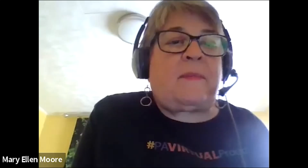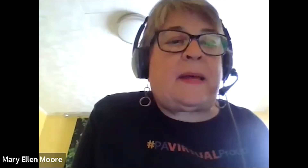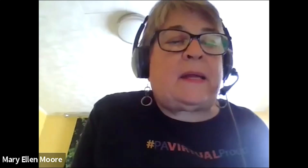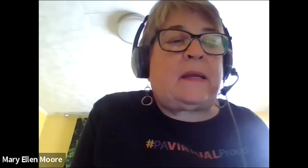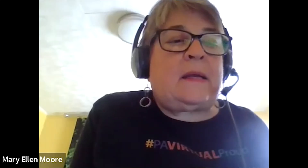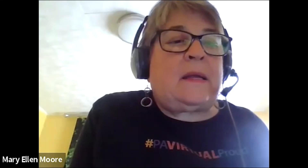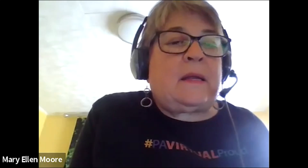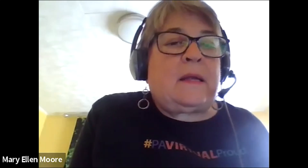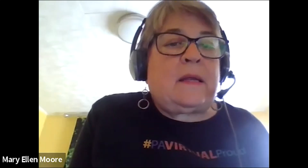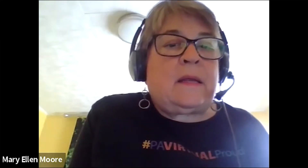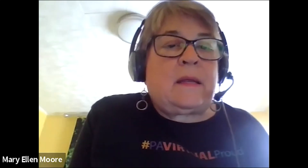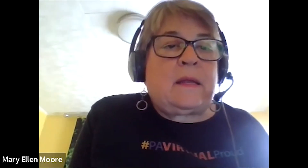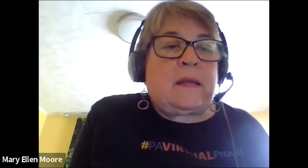alphabet.